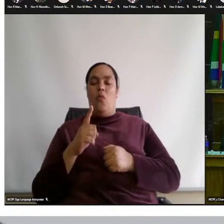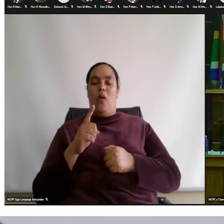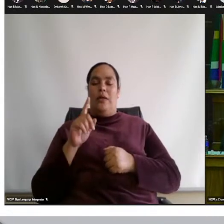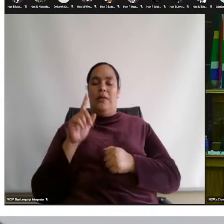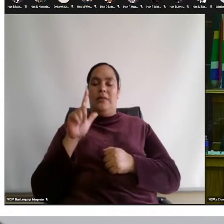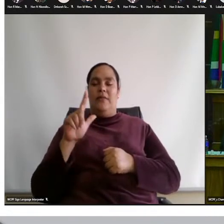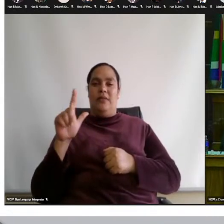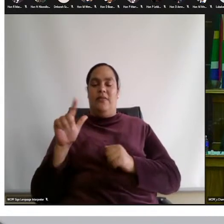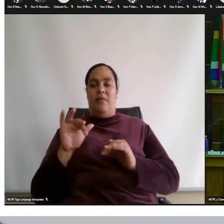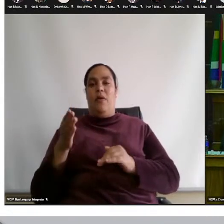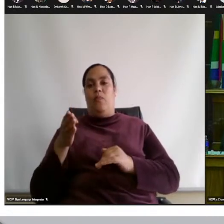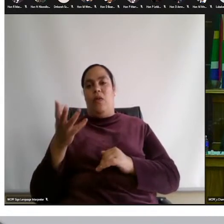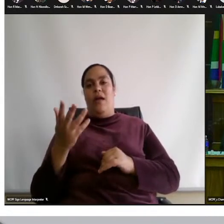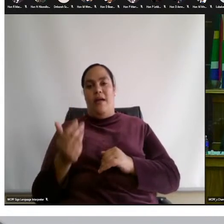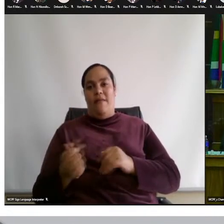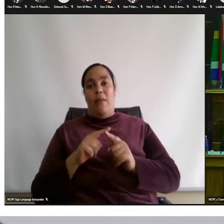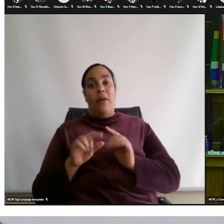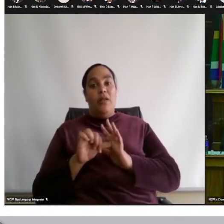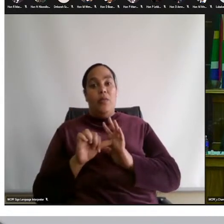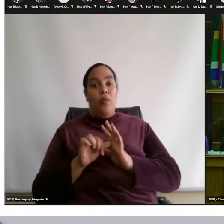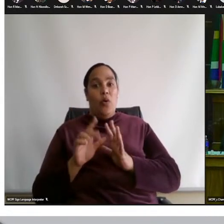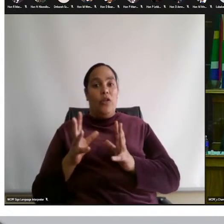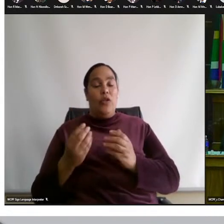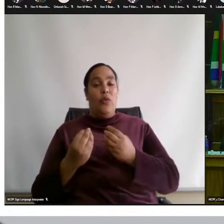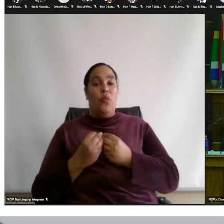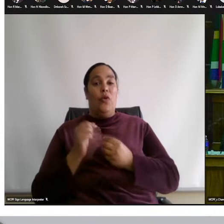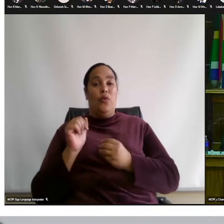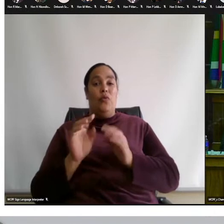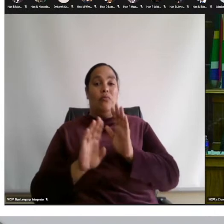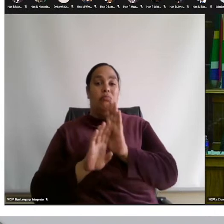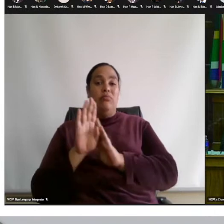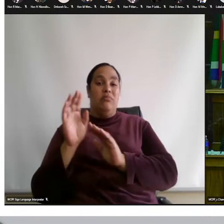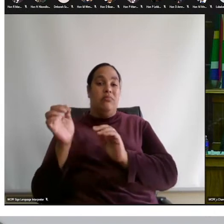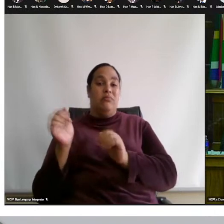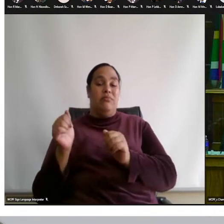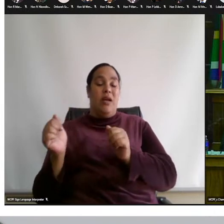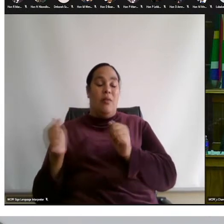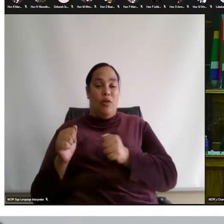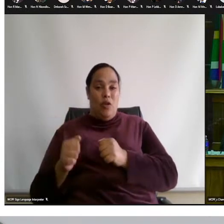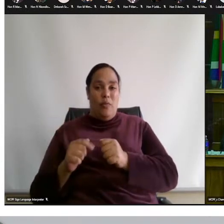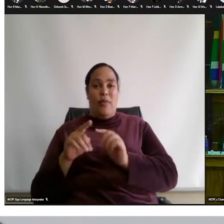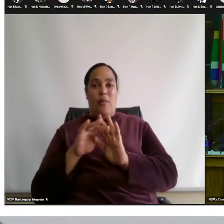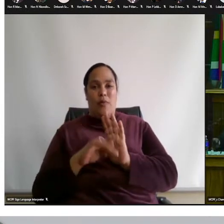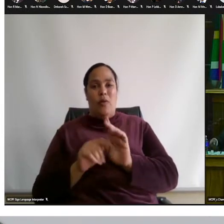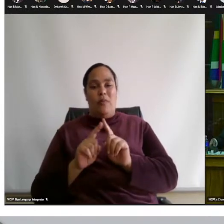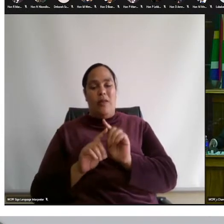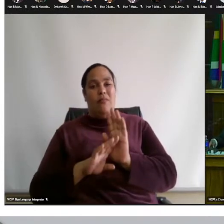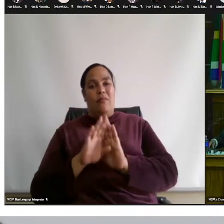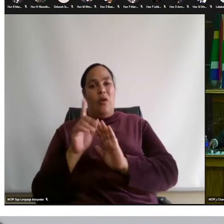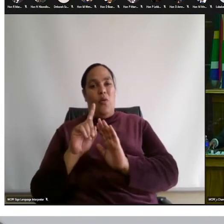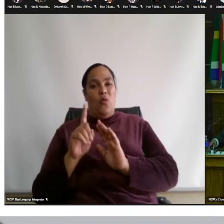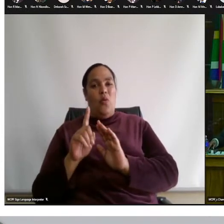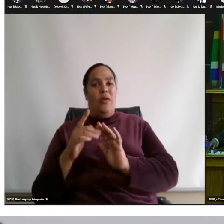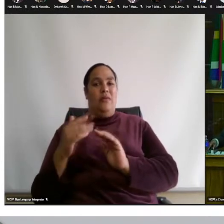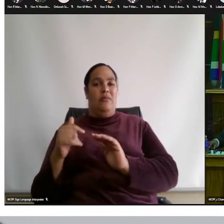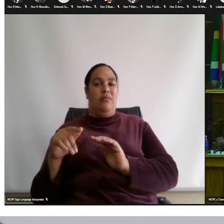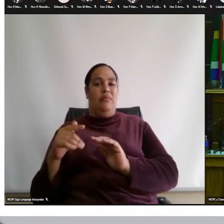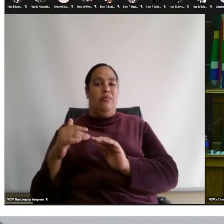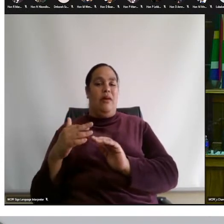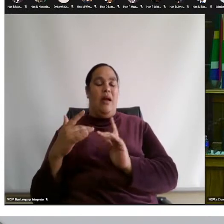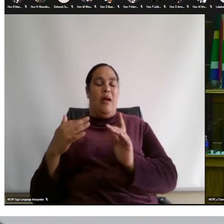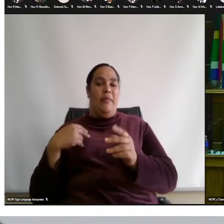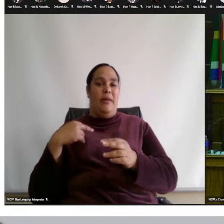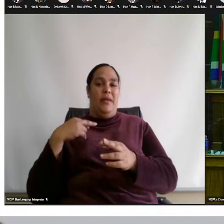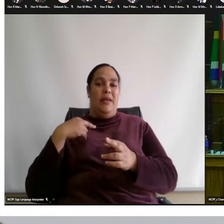177 people. Importantly, alongside the increase in employment, the program has also increased the cumulative turnover of these